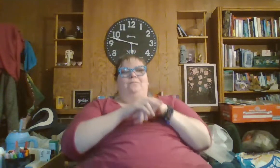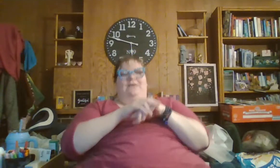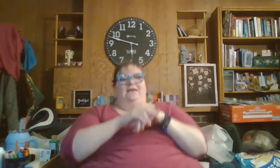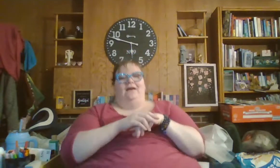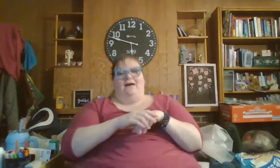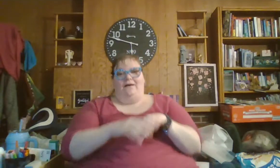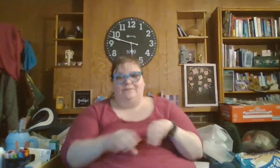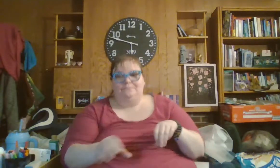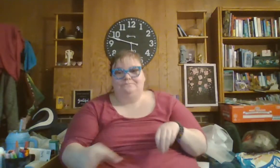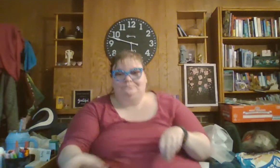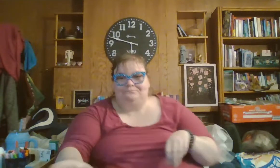be